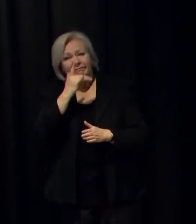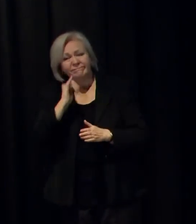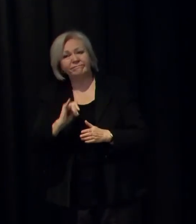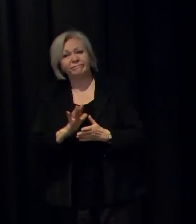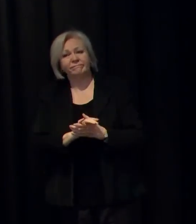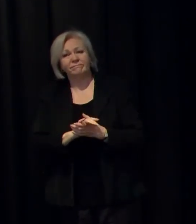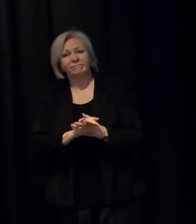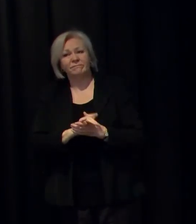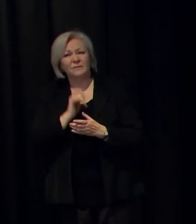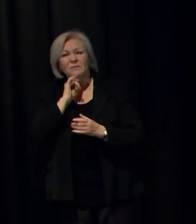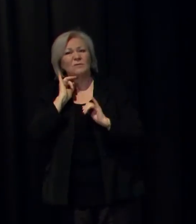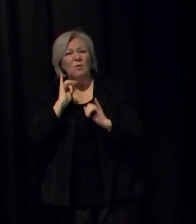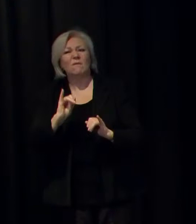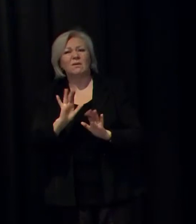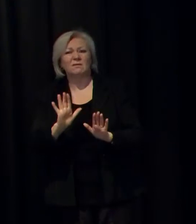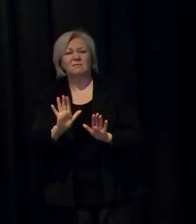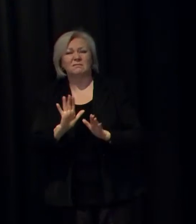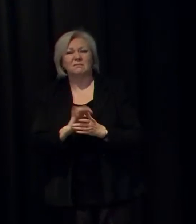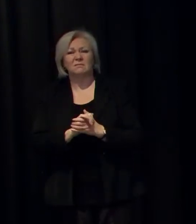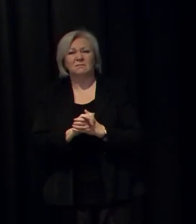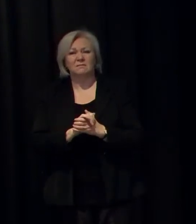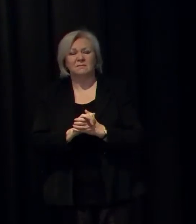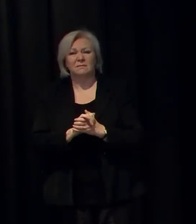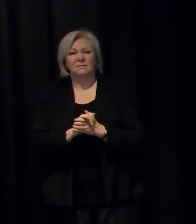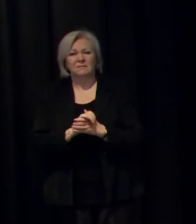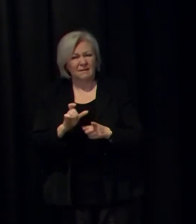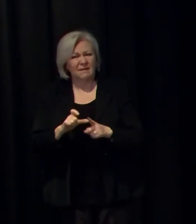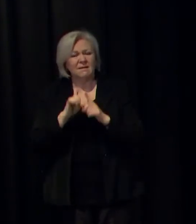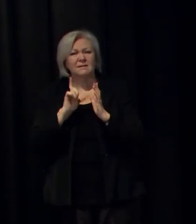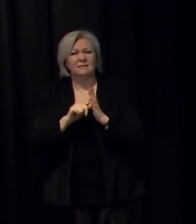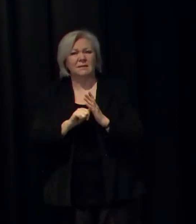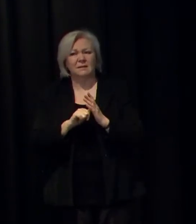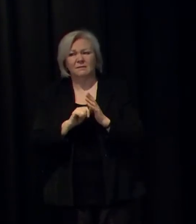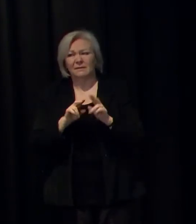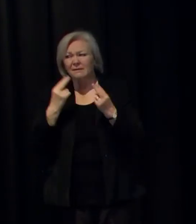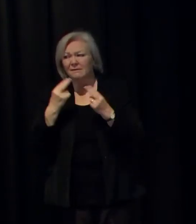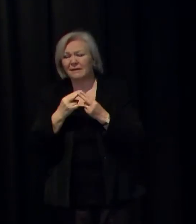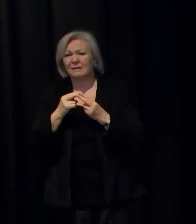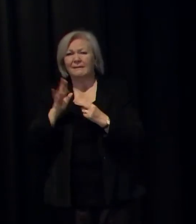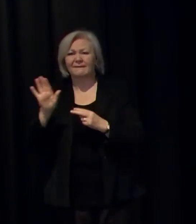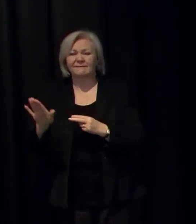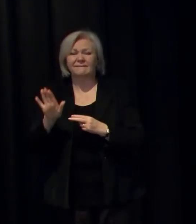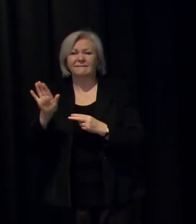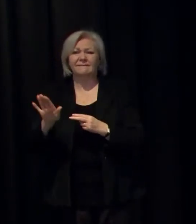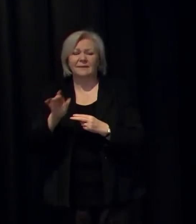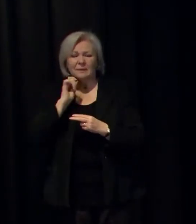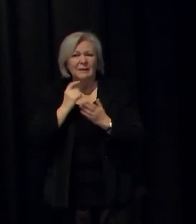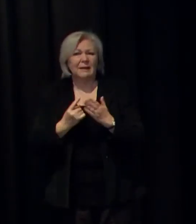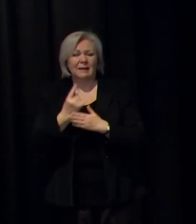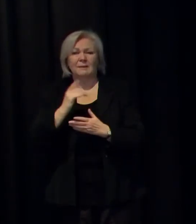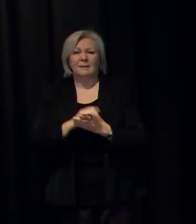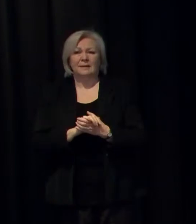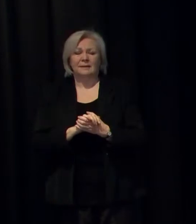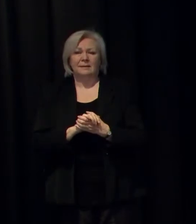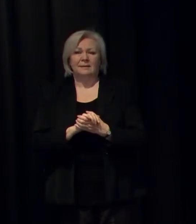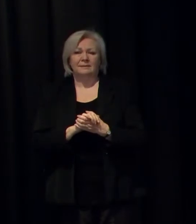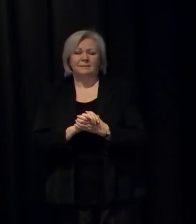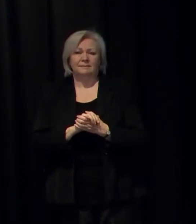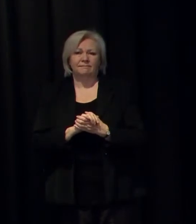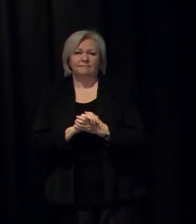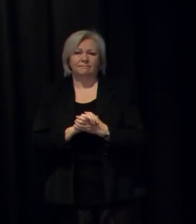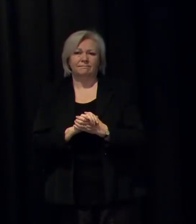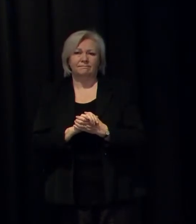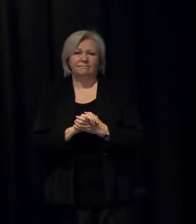That'll be a terrible tragedy. That'll be incredibly difficult for families, for loved ones,